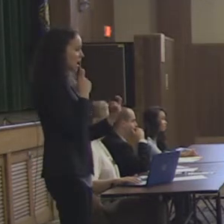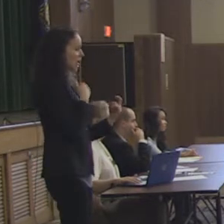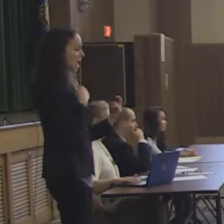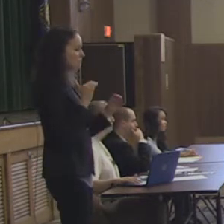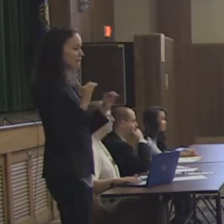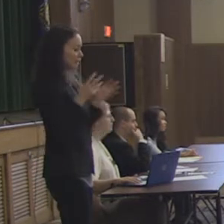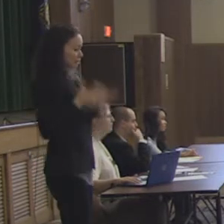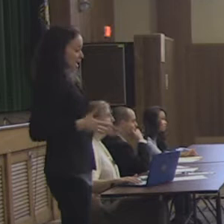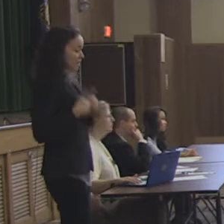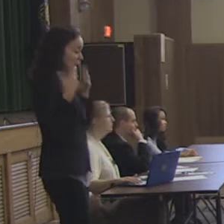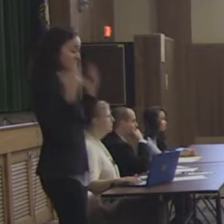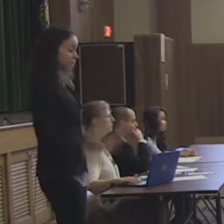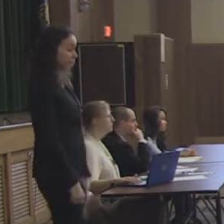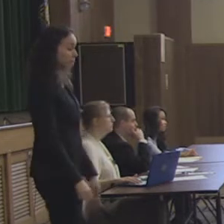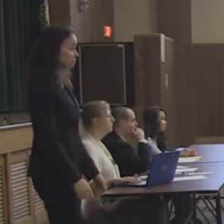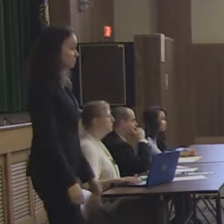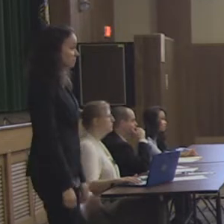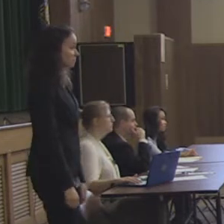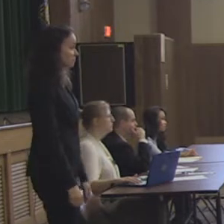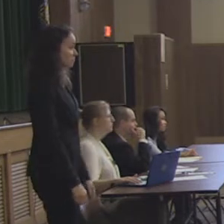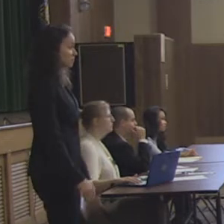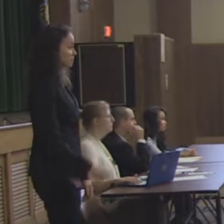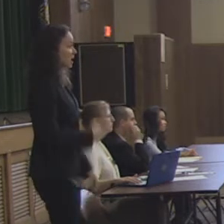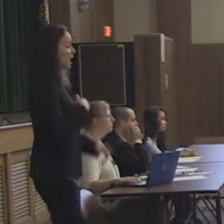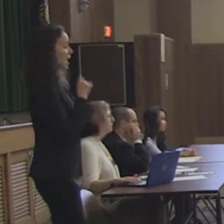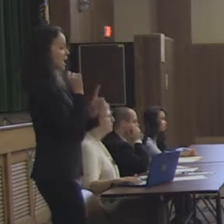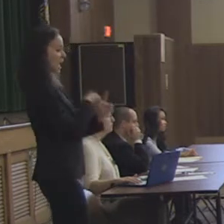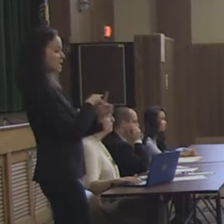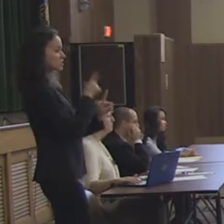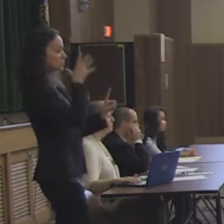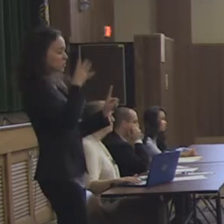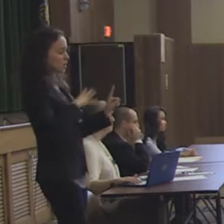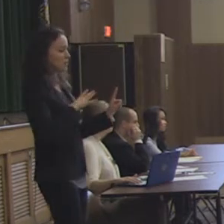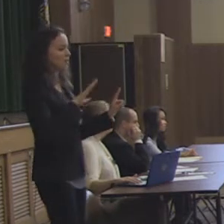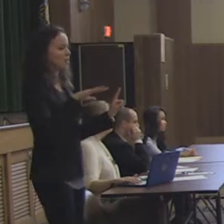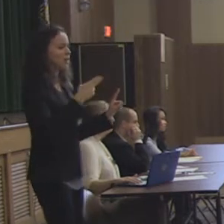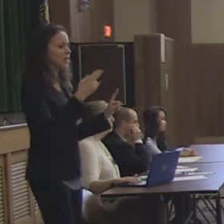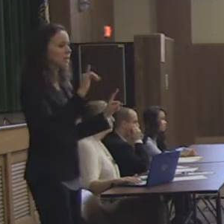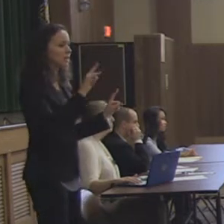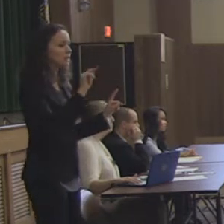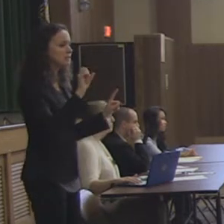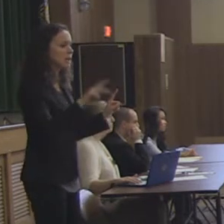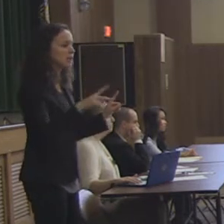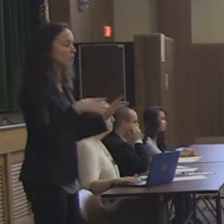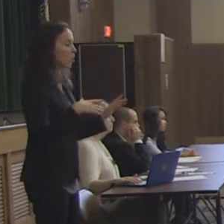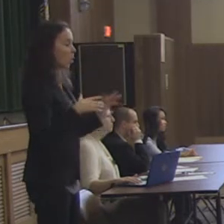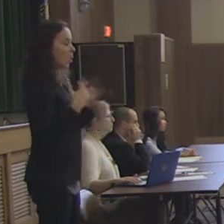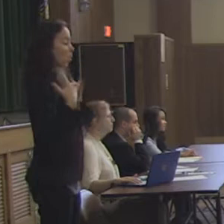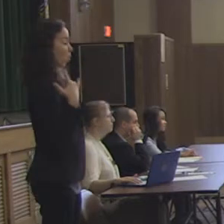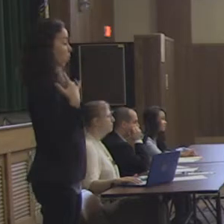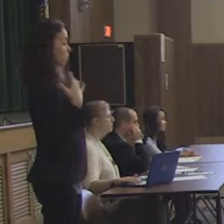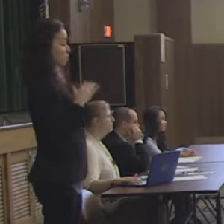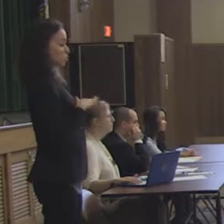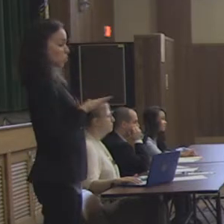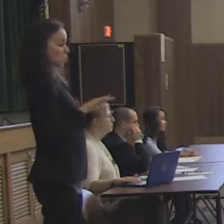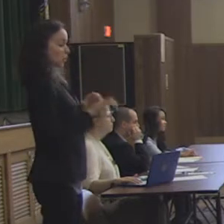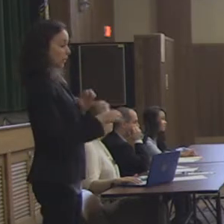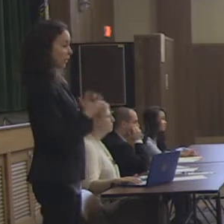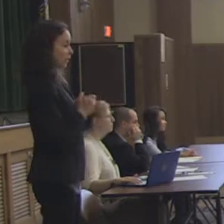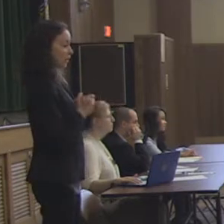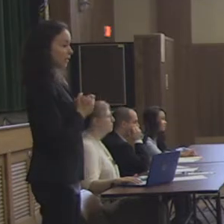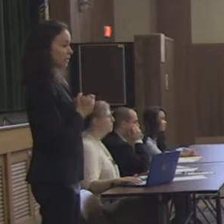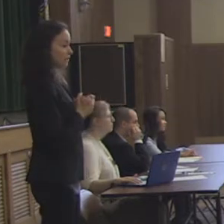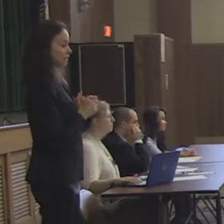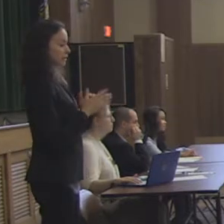fear. Take rest. I asked her about Hilltop. She said, oh, we don't do that. That's not